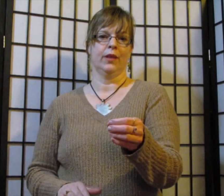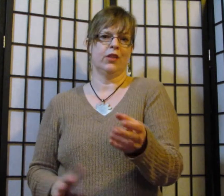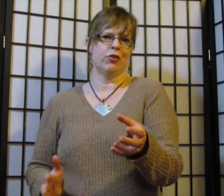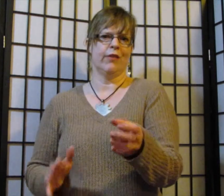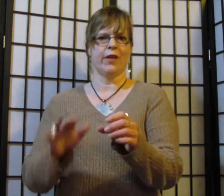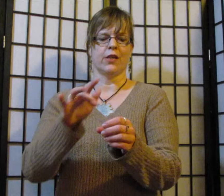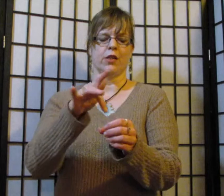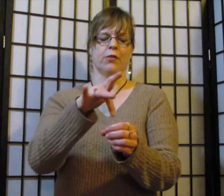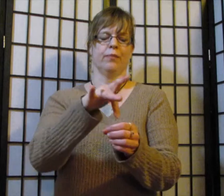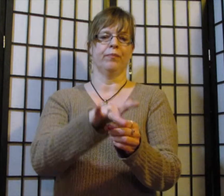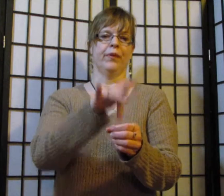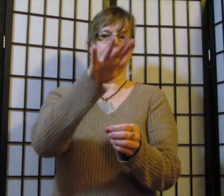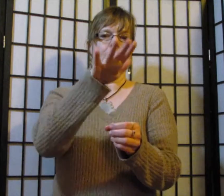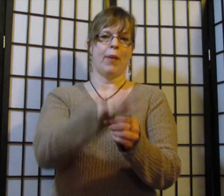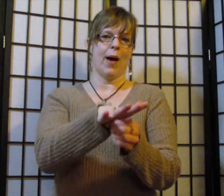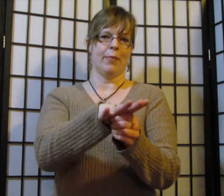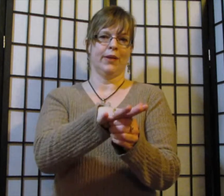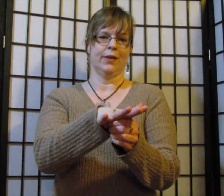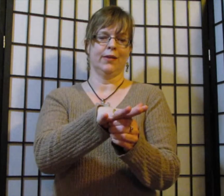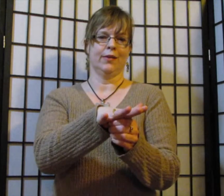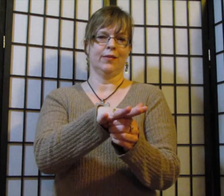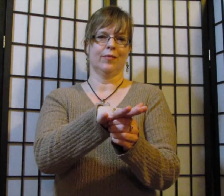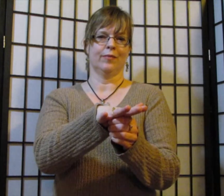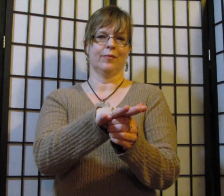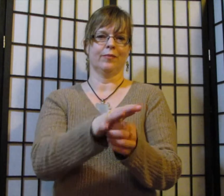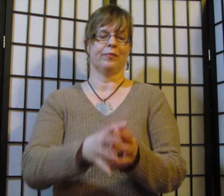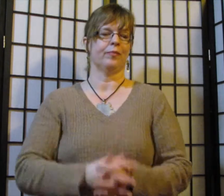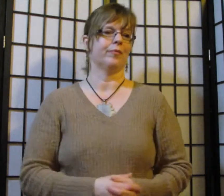It's really fun to do. Pop.